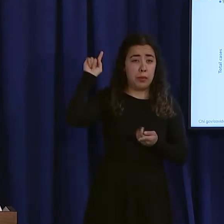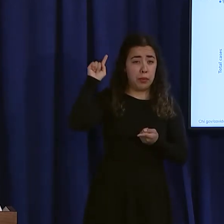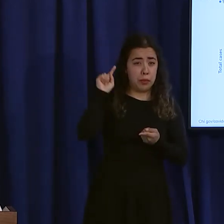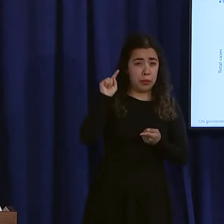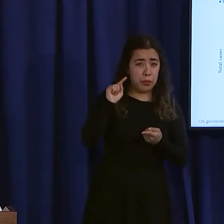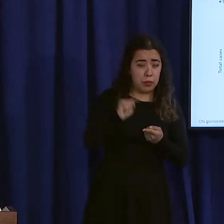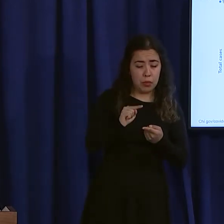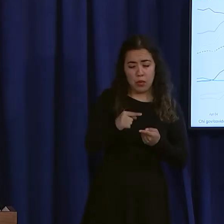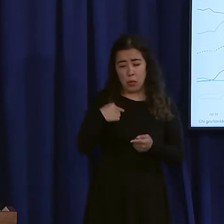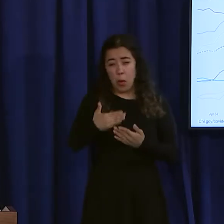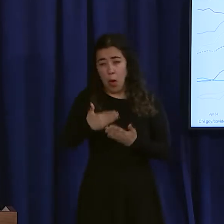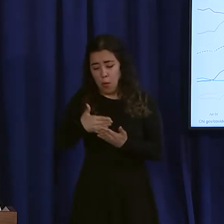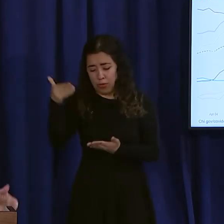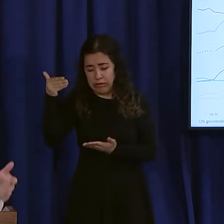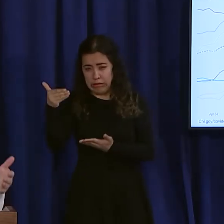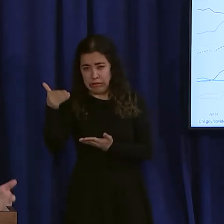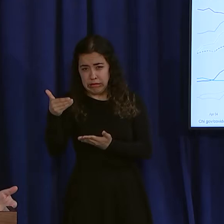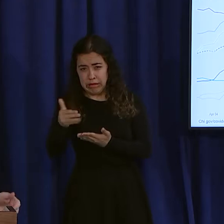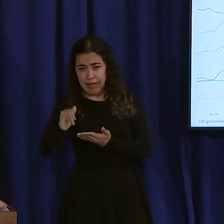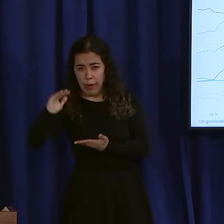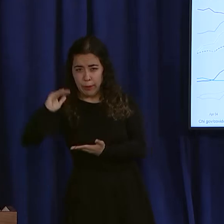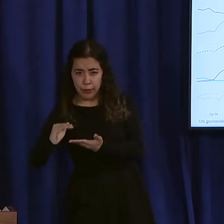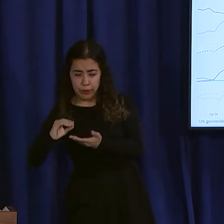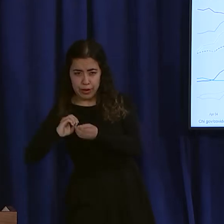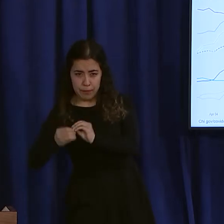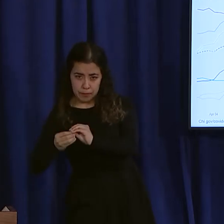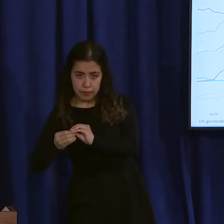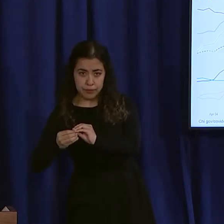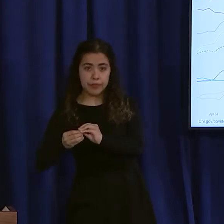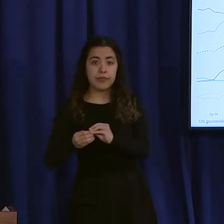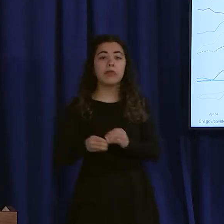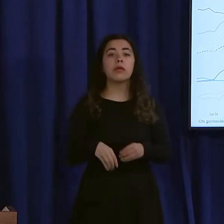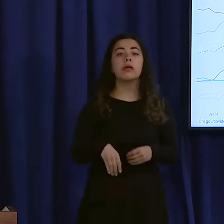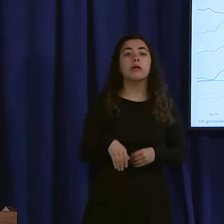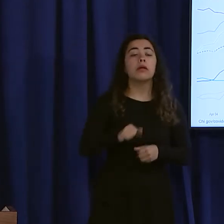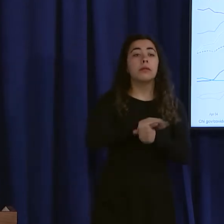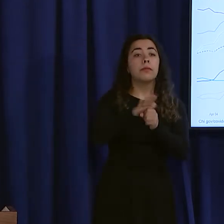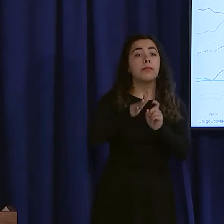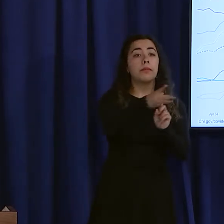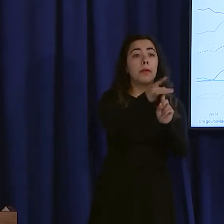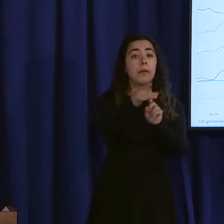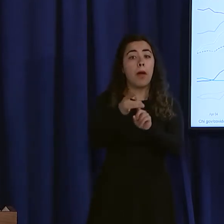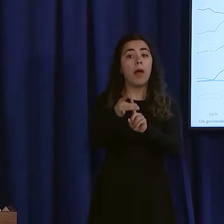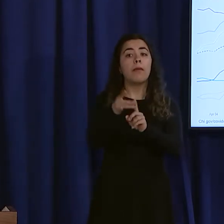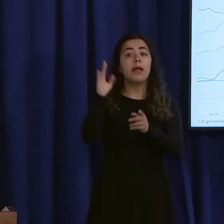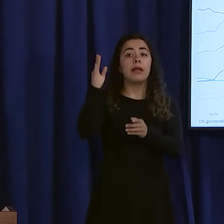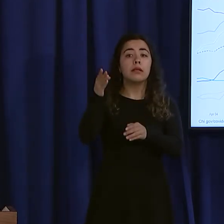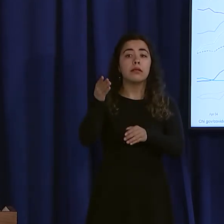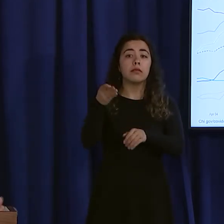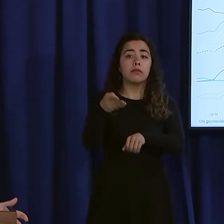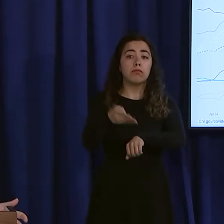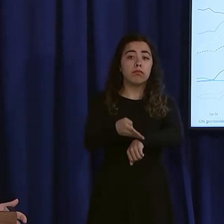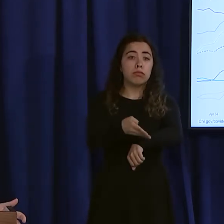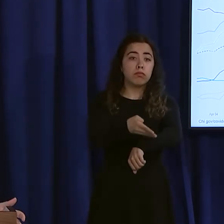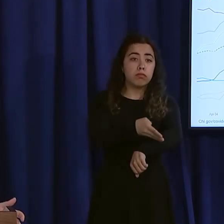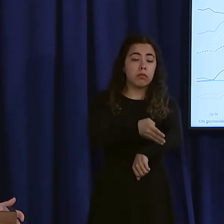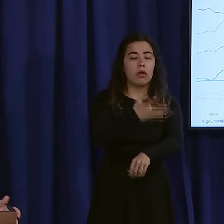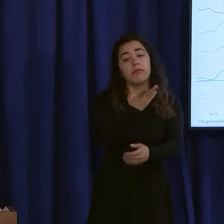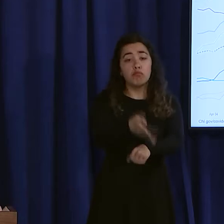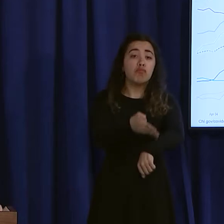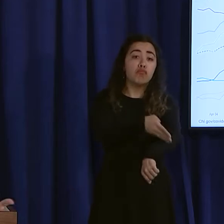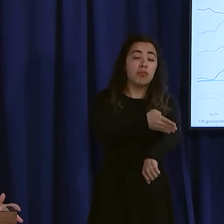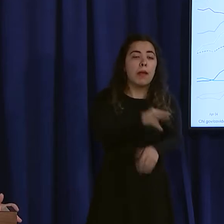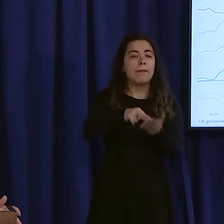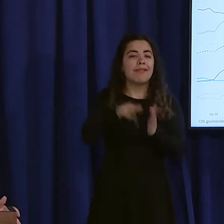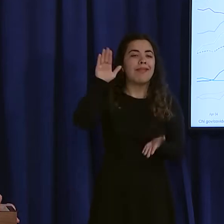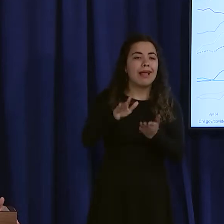making progress on vaccine. Our case rates are decreasing across all age groups. I did want to note that children, who of course